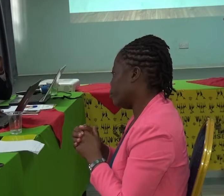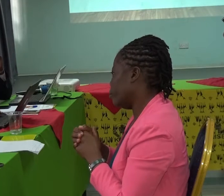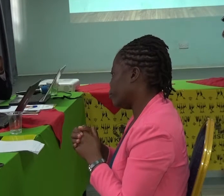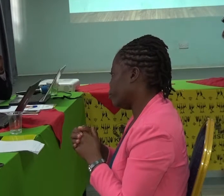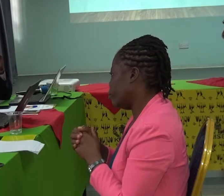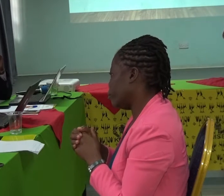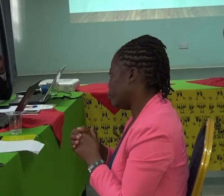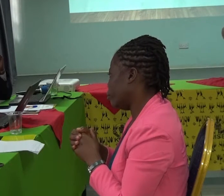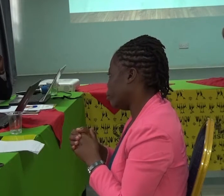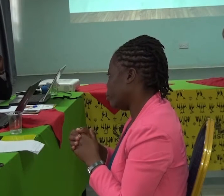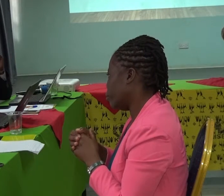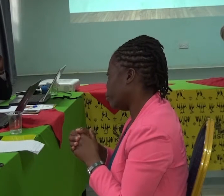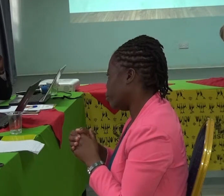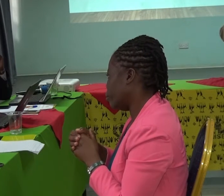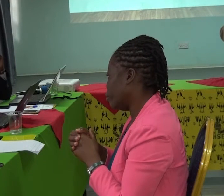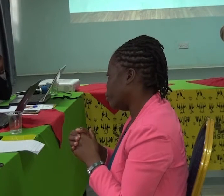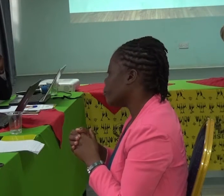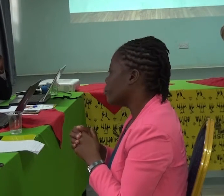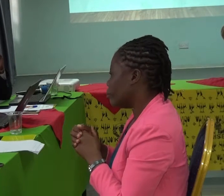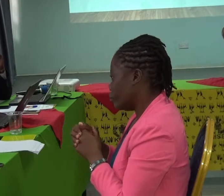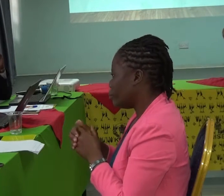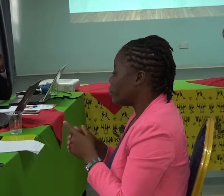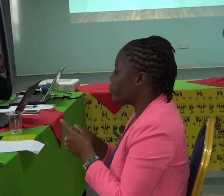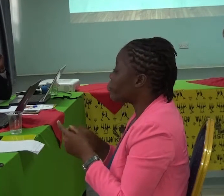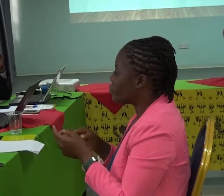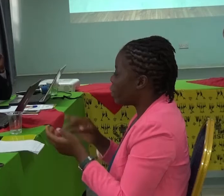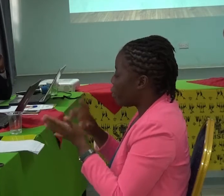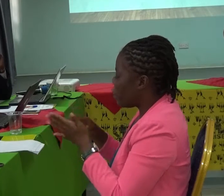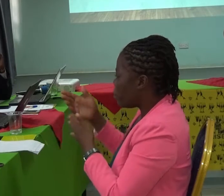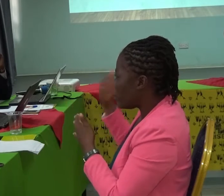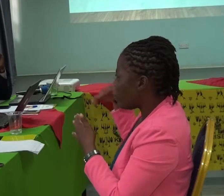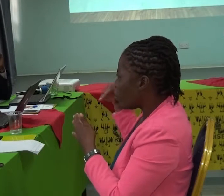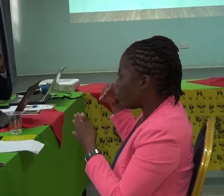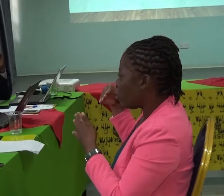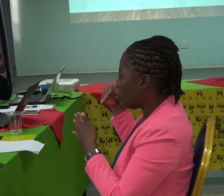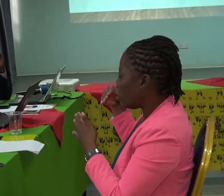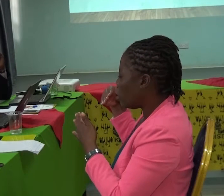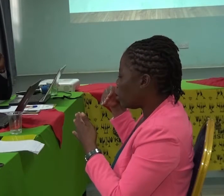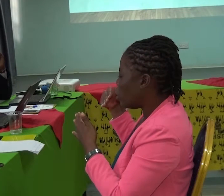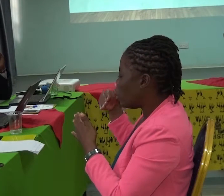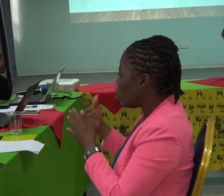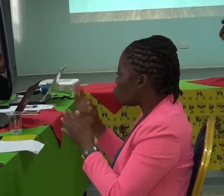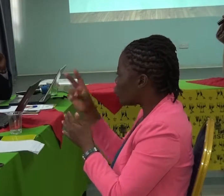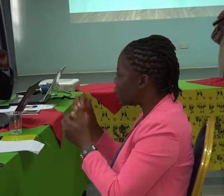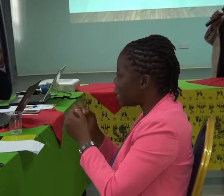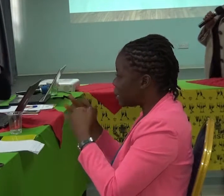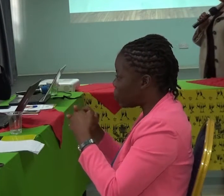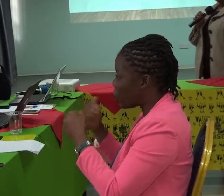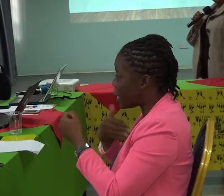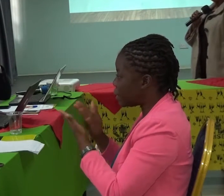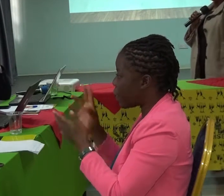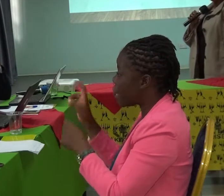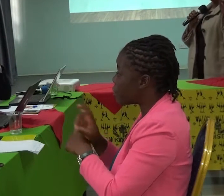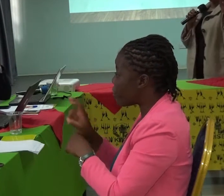education, but there is very poor representation. In the study we did in the one that was launched in 2018, university had